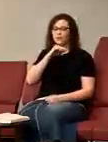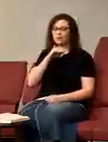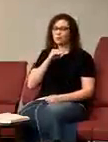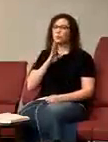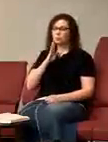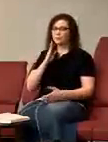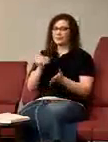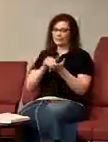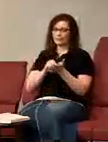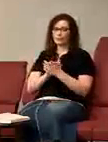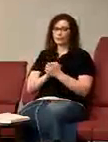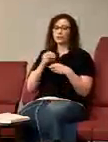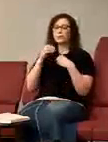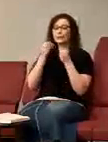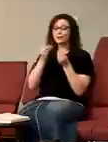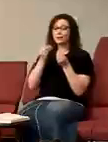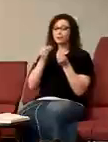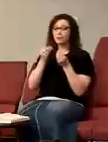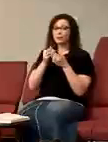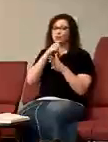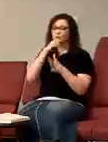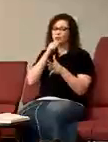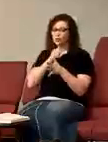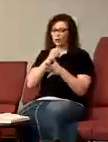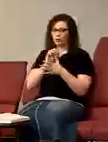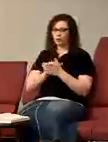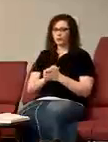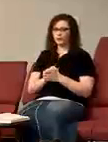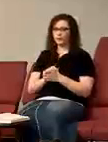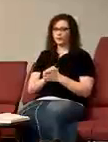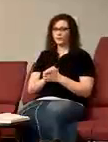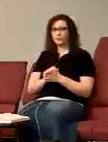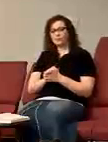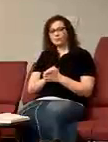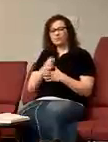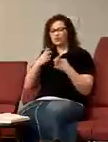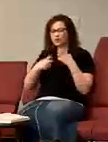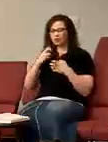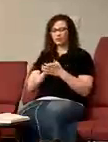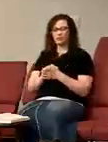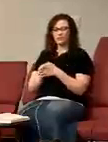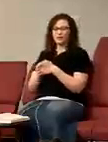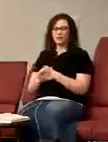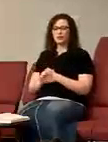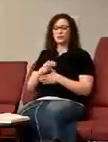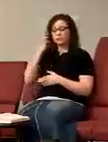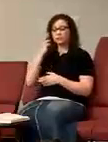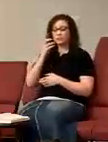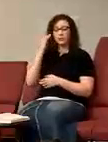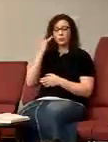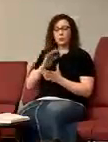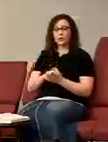he's giving him some struggles. But the reason he's giving him the struggles is he's saying, "Adam, you can't do